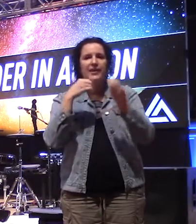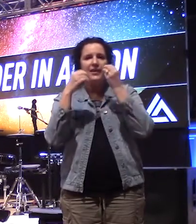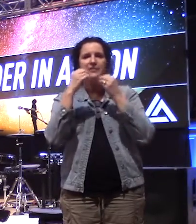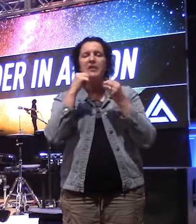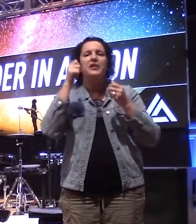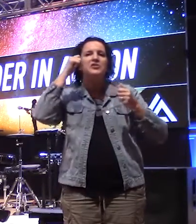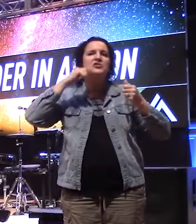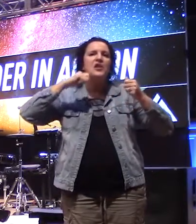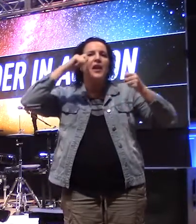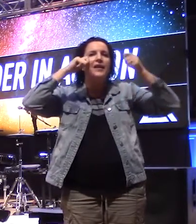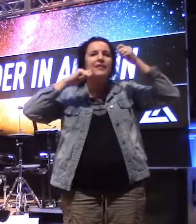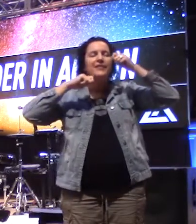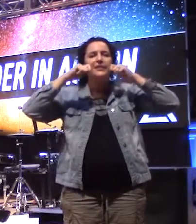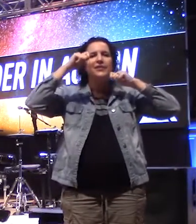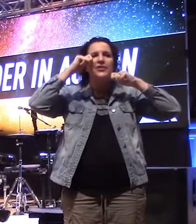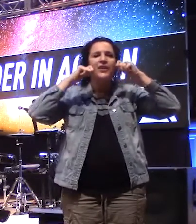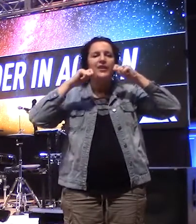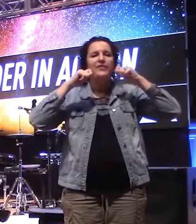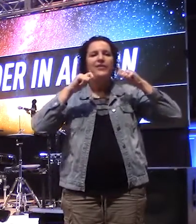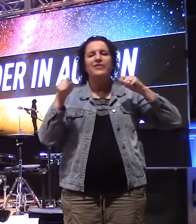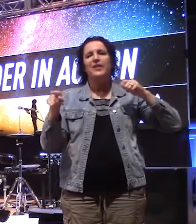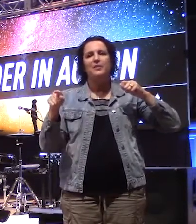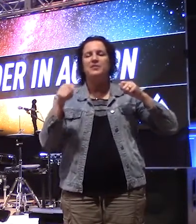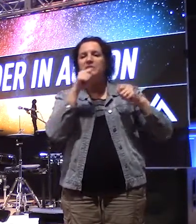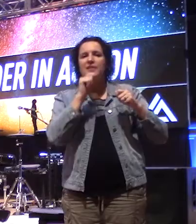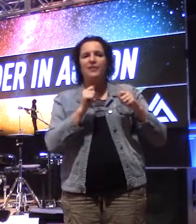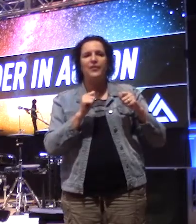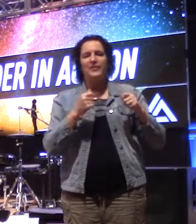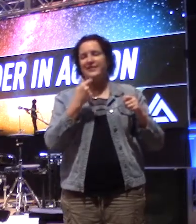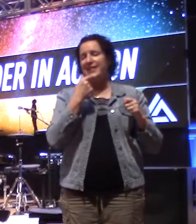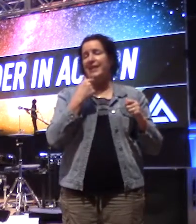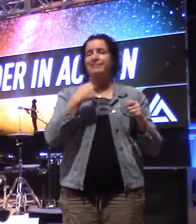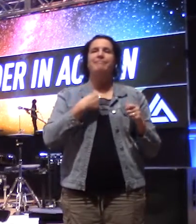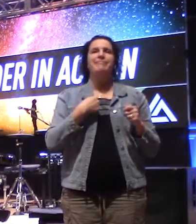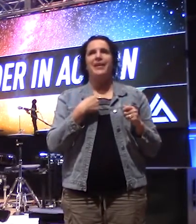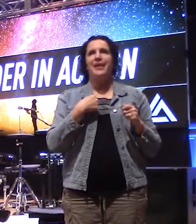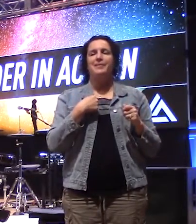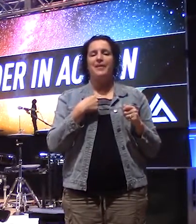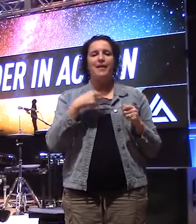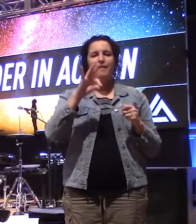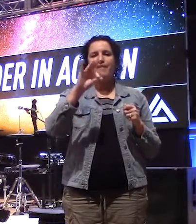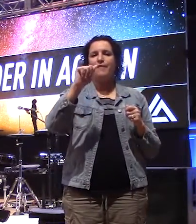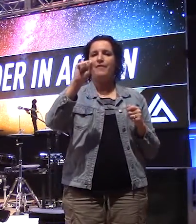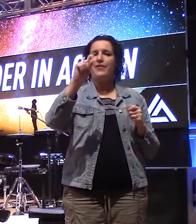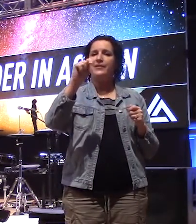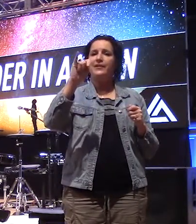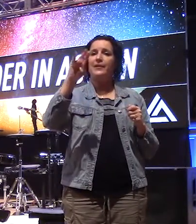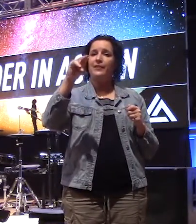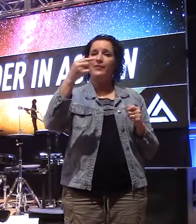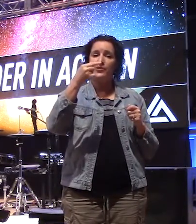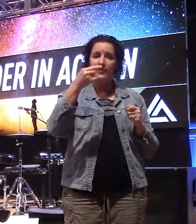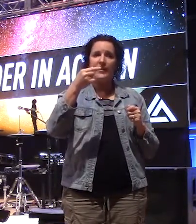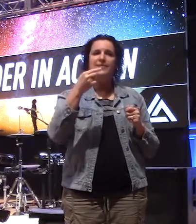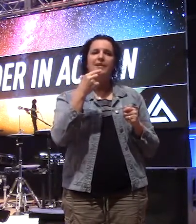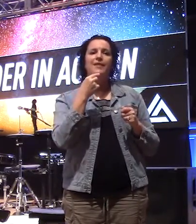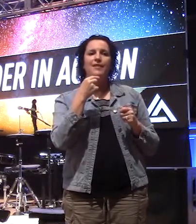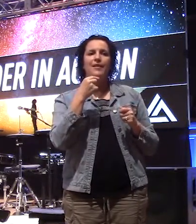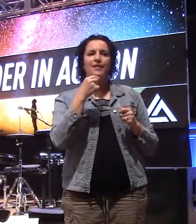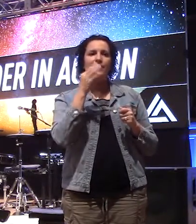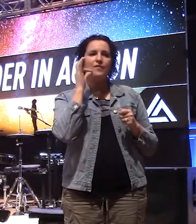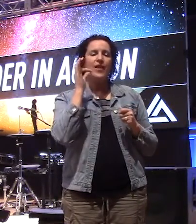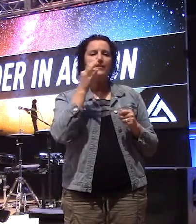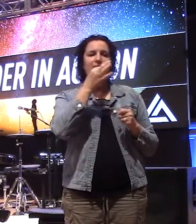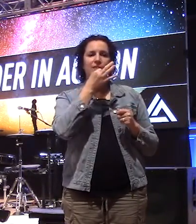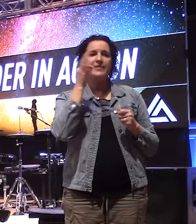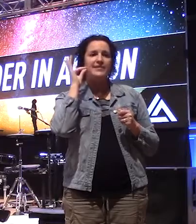shuffle around. People said, oh, what's happening to you? I'm fasting. Jesus said, when you fast, shave, take a shower, don't tell anybody.